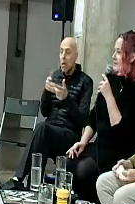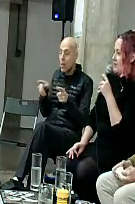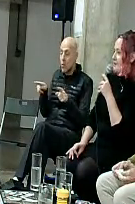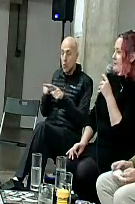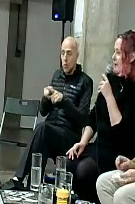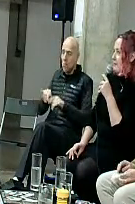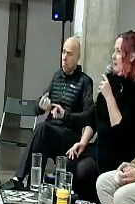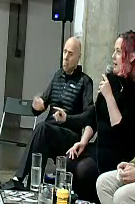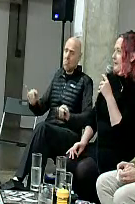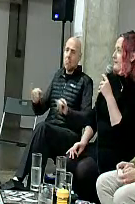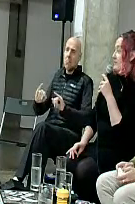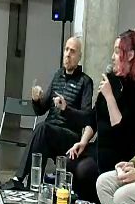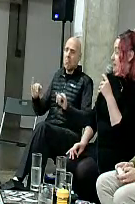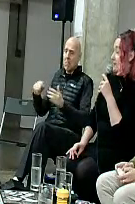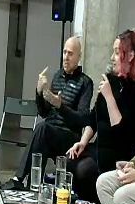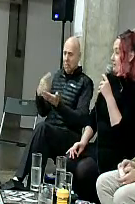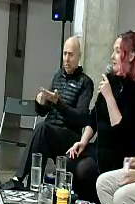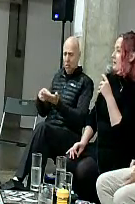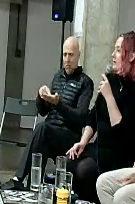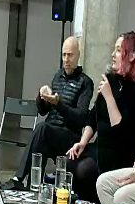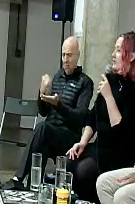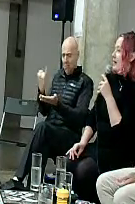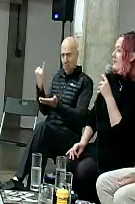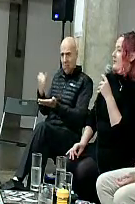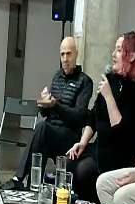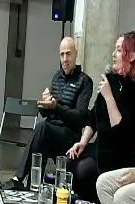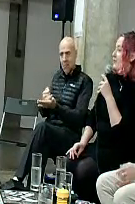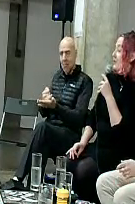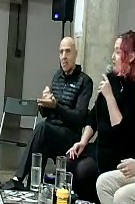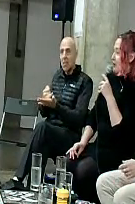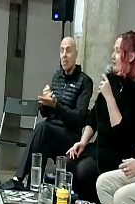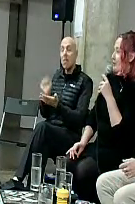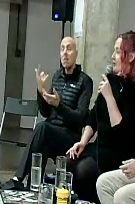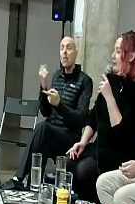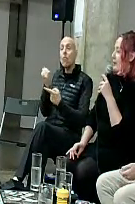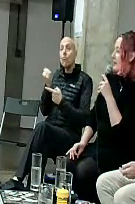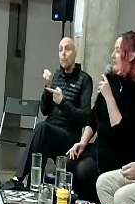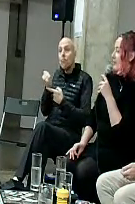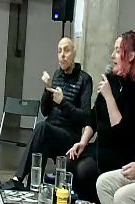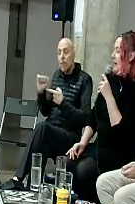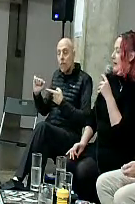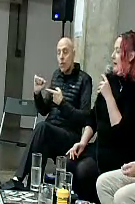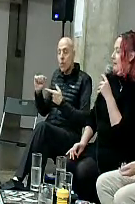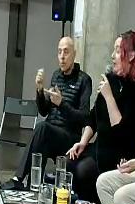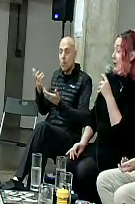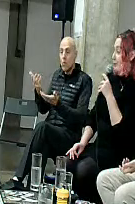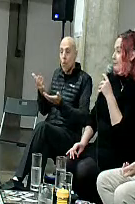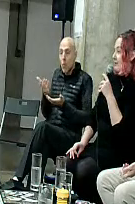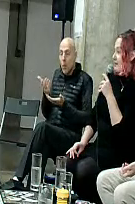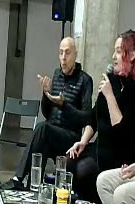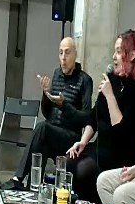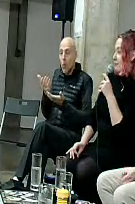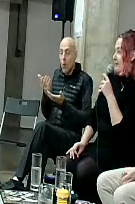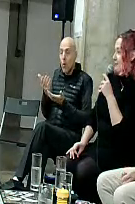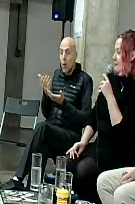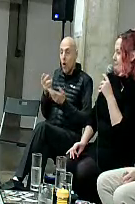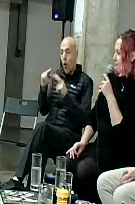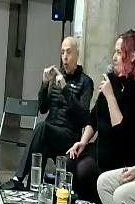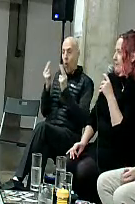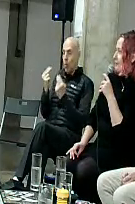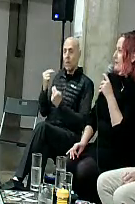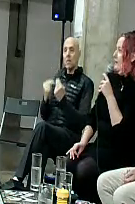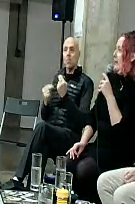egregious decisions made by decision makers, such as the refusal to give a home visit, a home